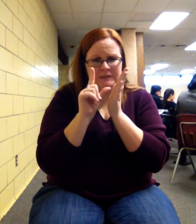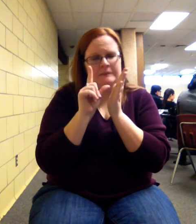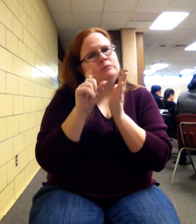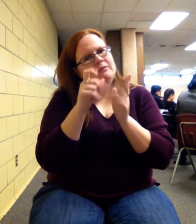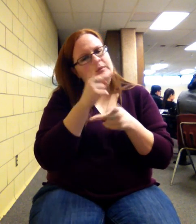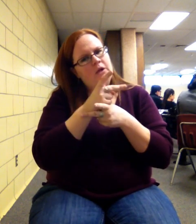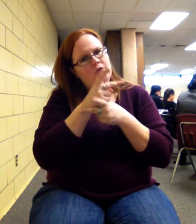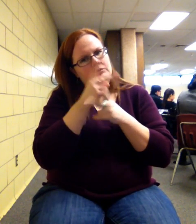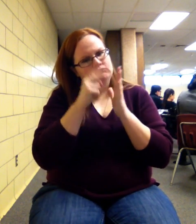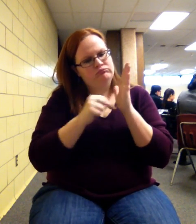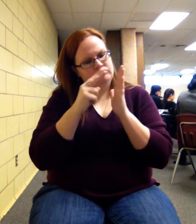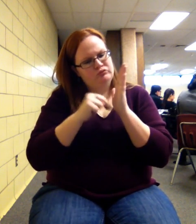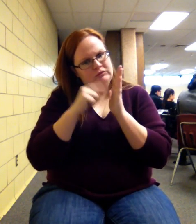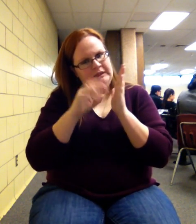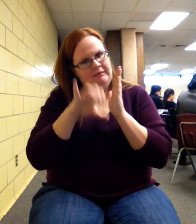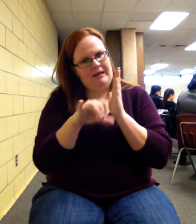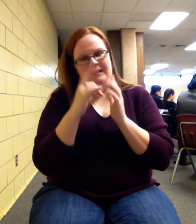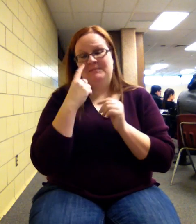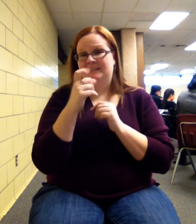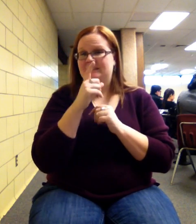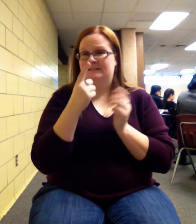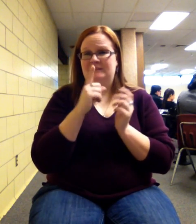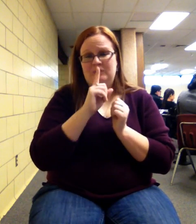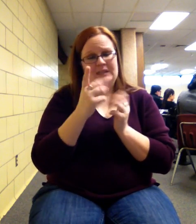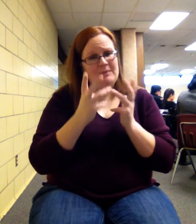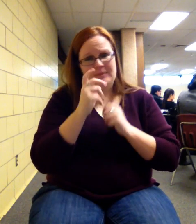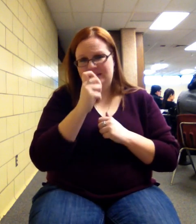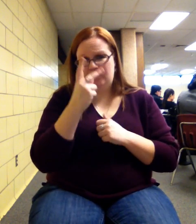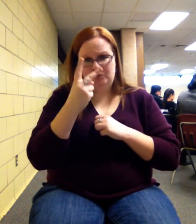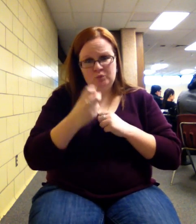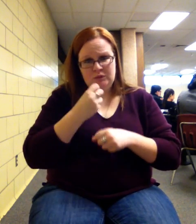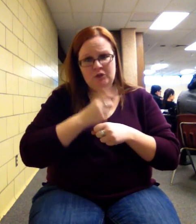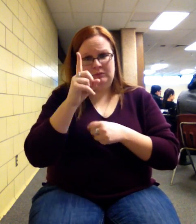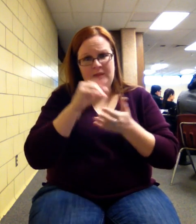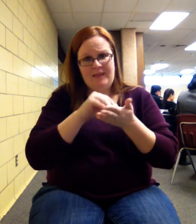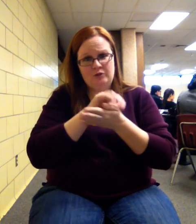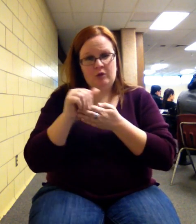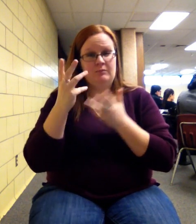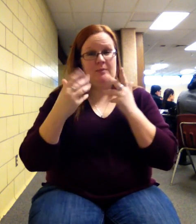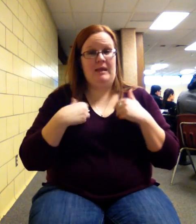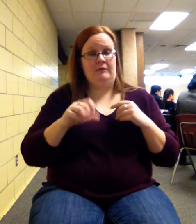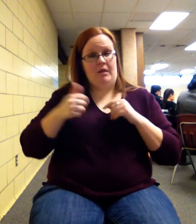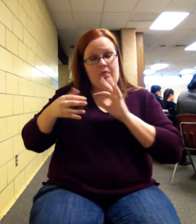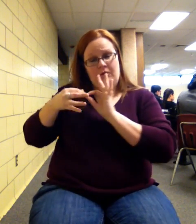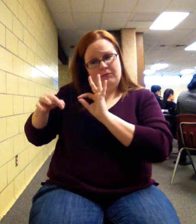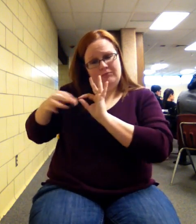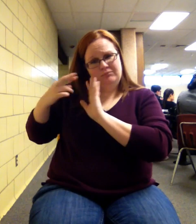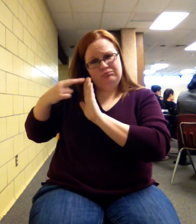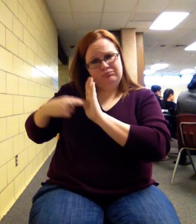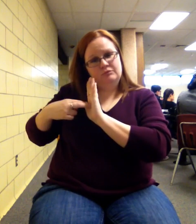be, 2 years and $1,000. It might have a lot of other stipulations to it. So watch out what you're doing